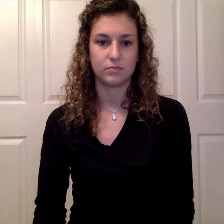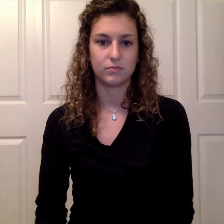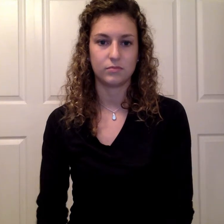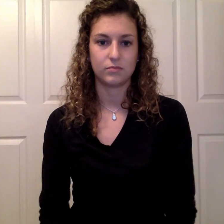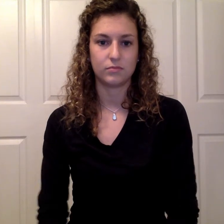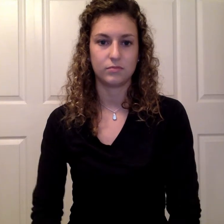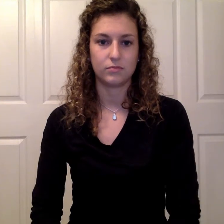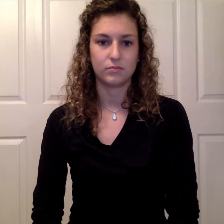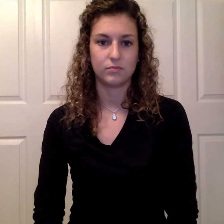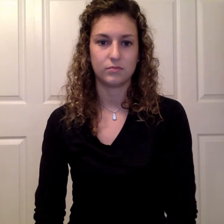classrooms, gave us.